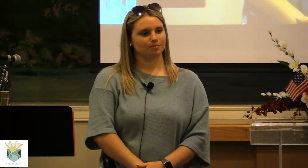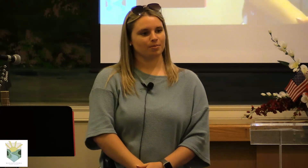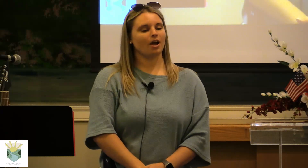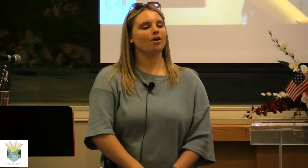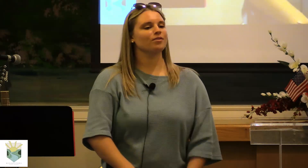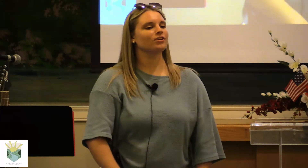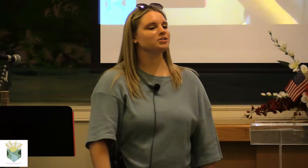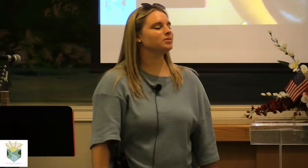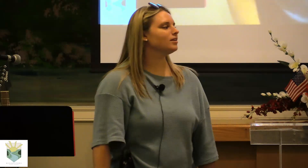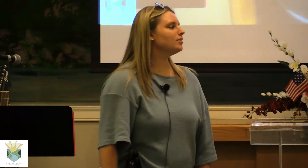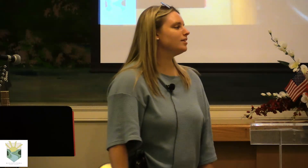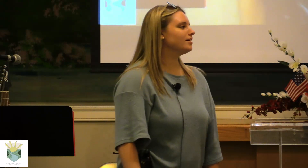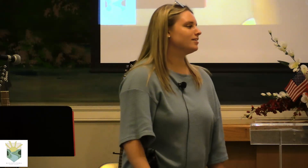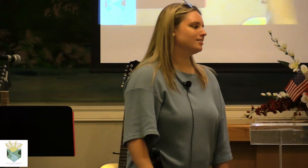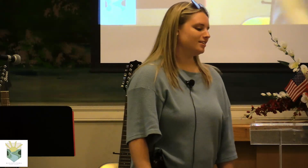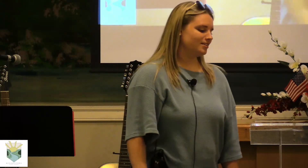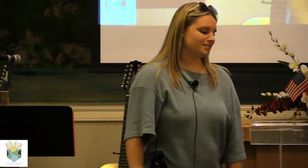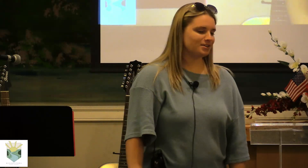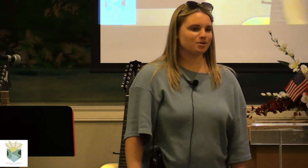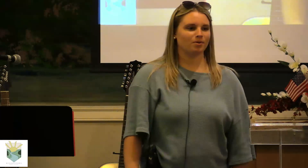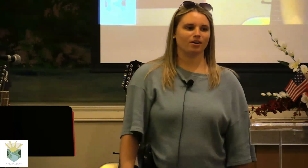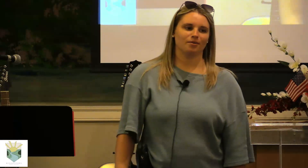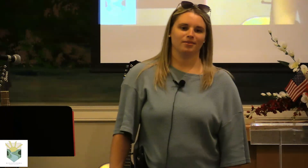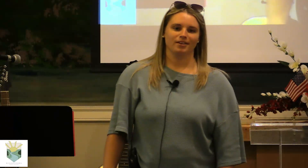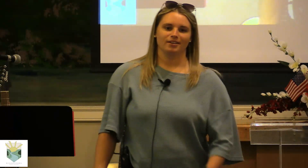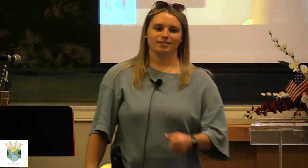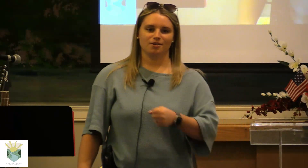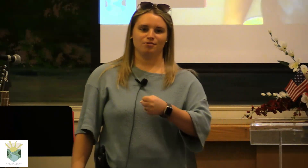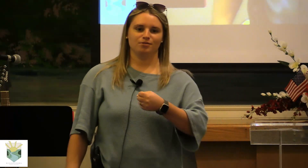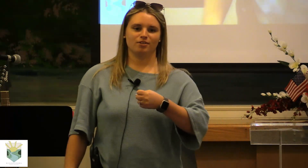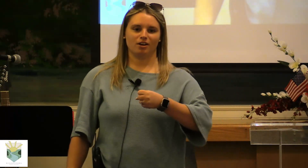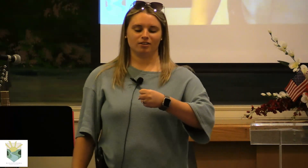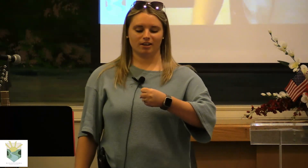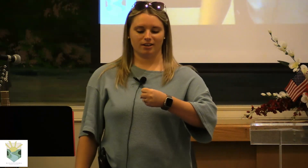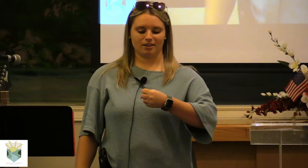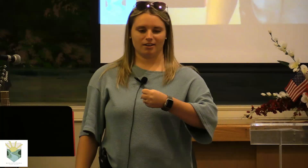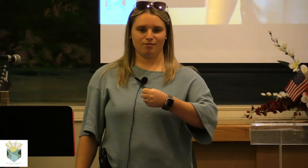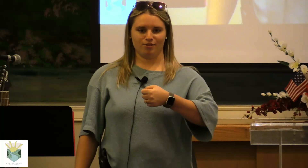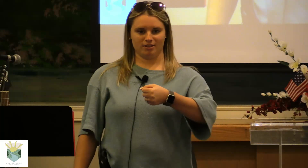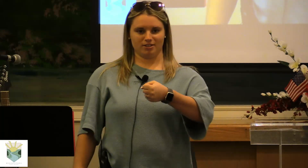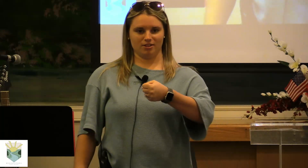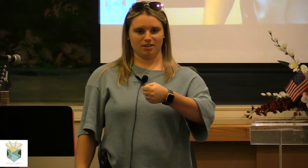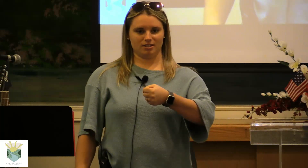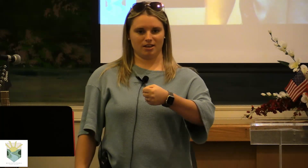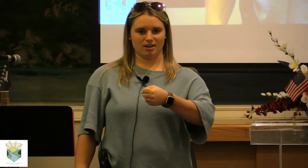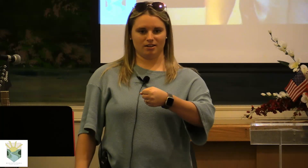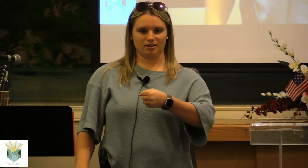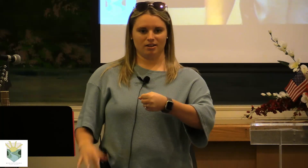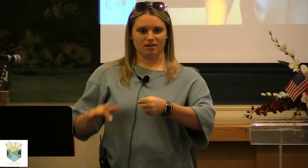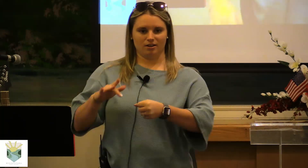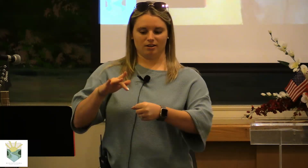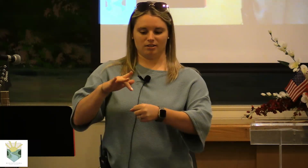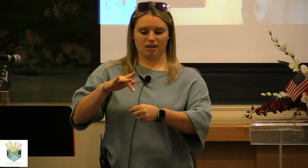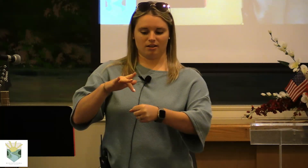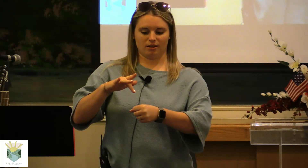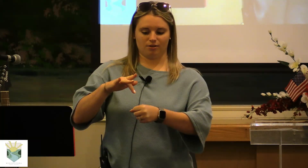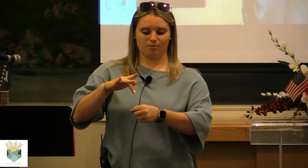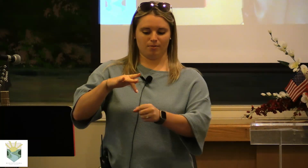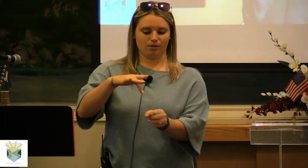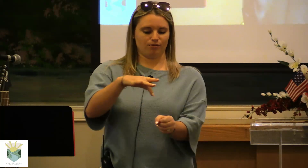Oh, I forgot to put that on Soda there. pop. Soda pop. So if you've got like a fist on this hand, you're going to take like your middle